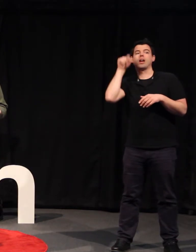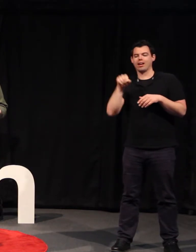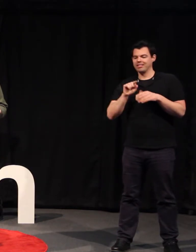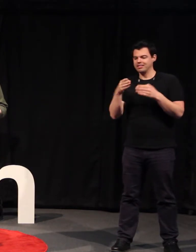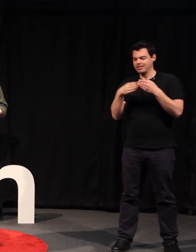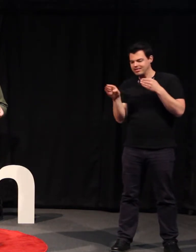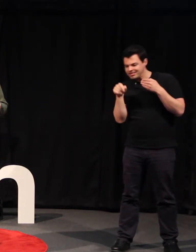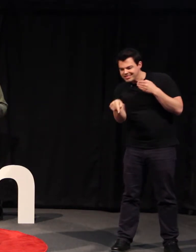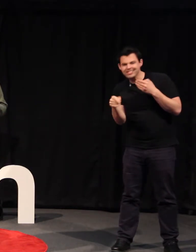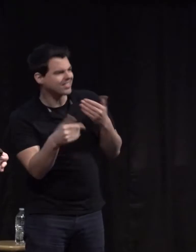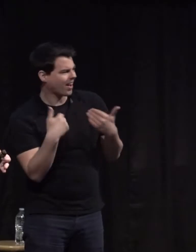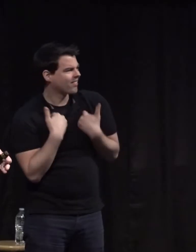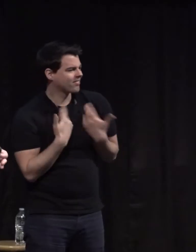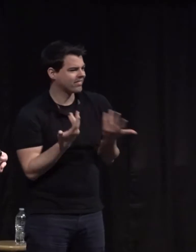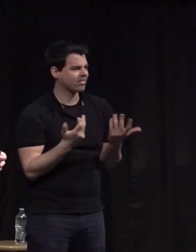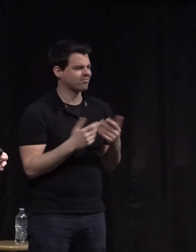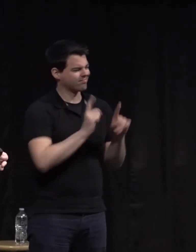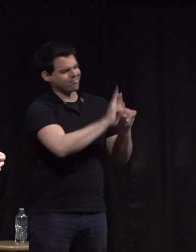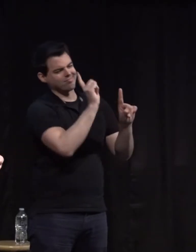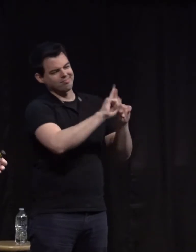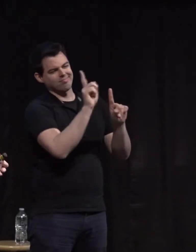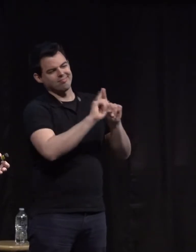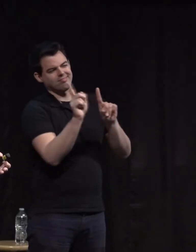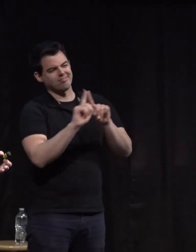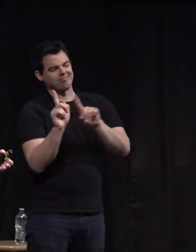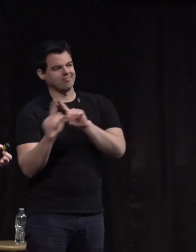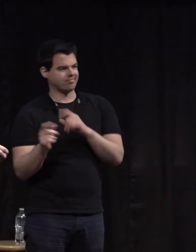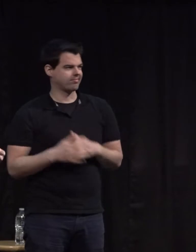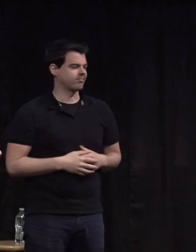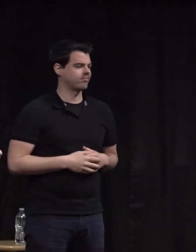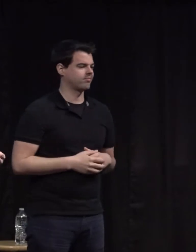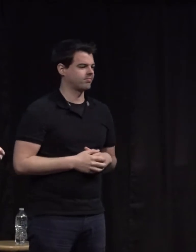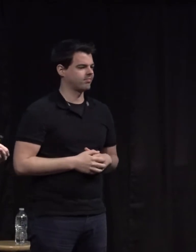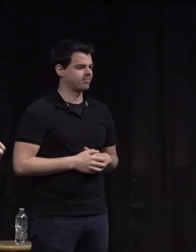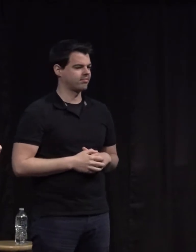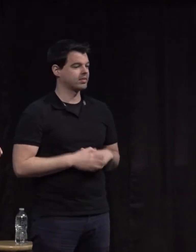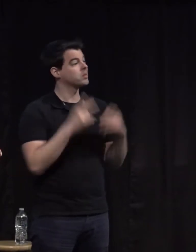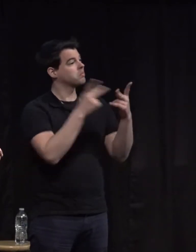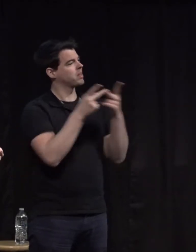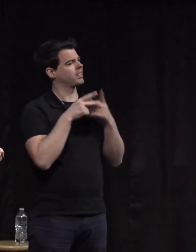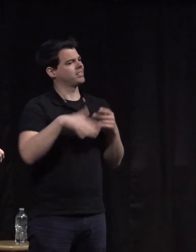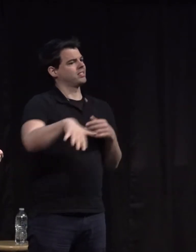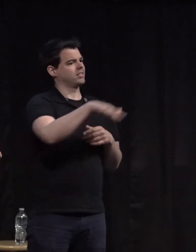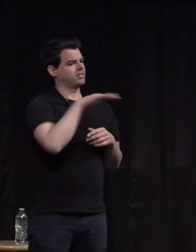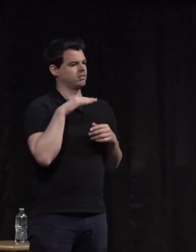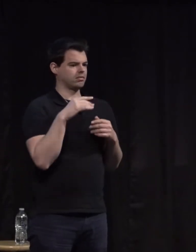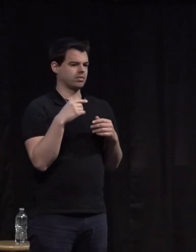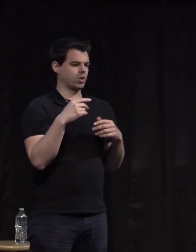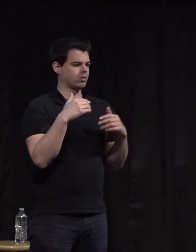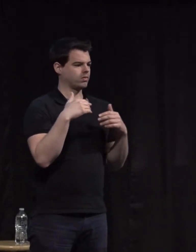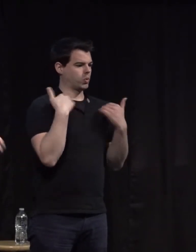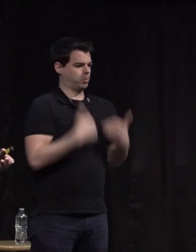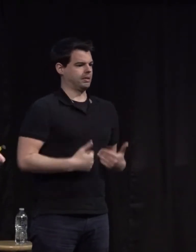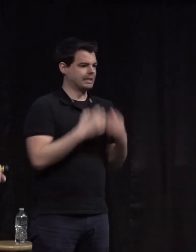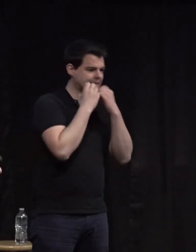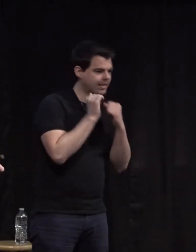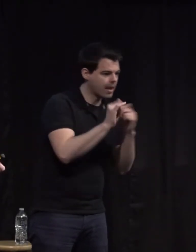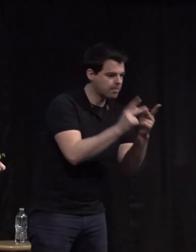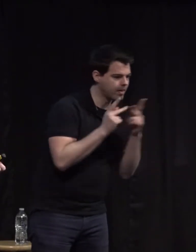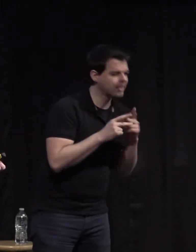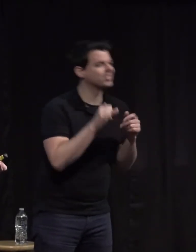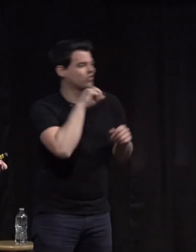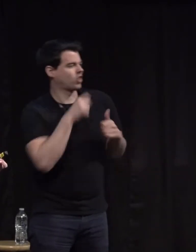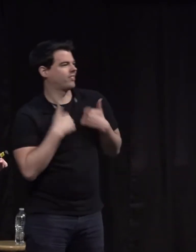us. They occupy the environments that in many ways are most important to our own welfare. And so we can use